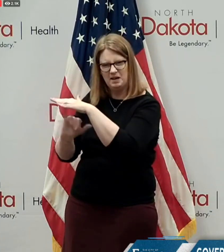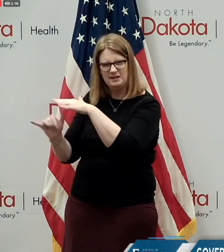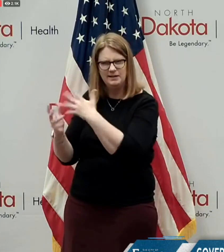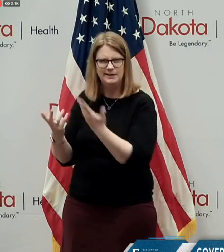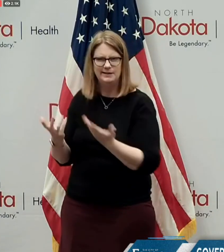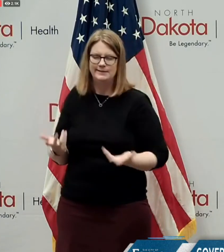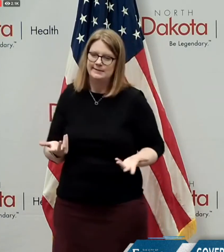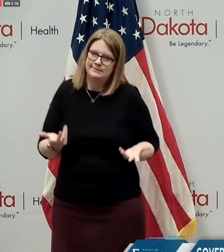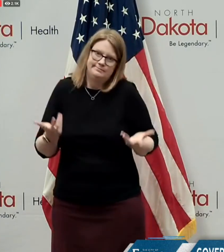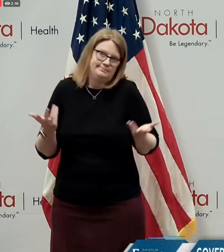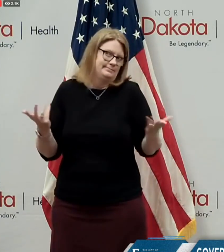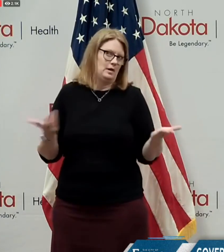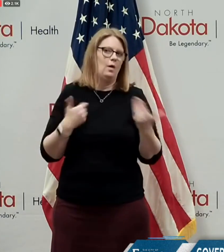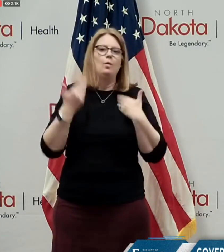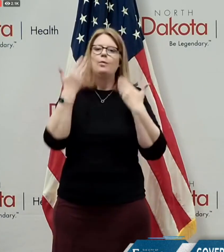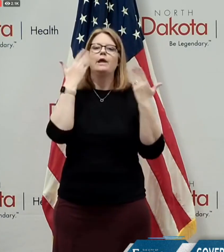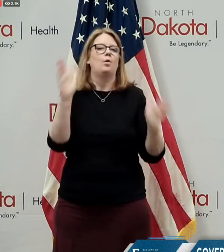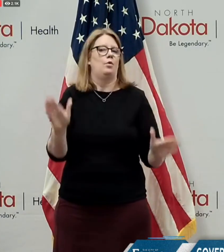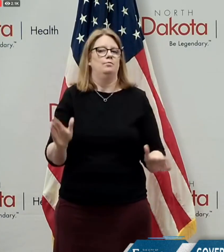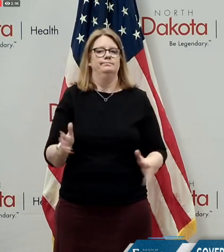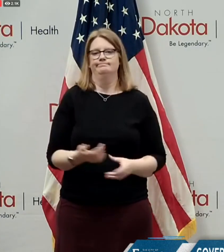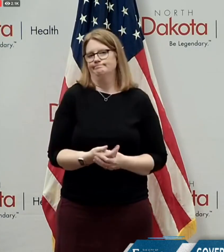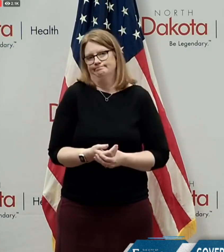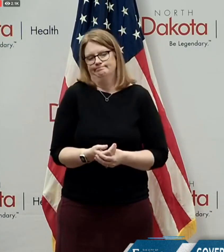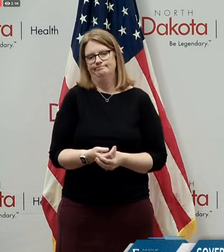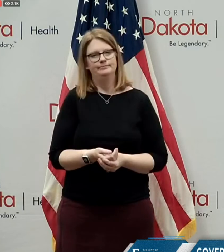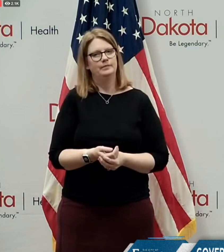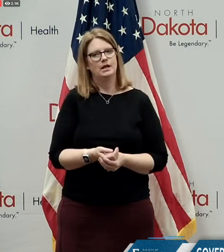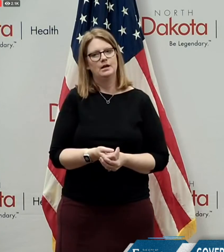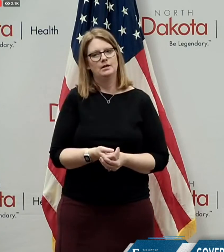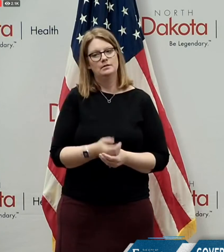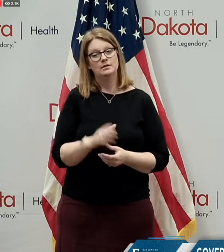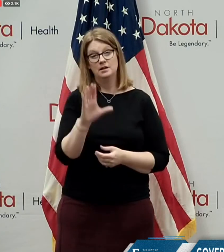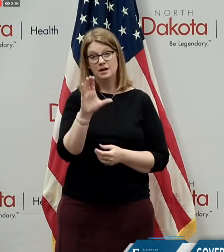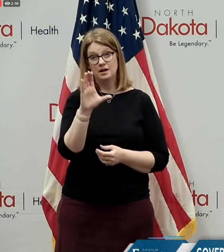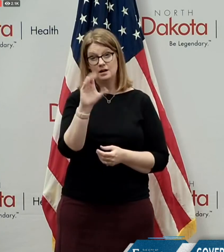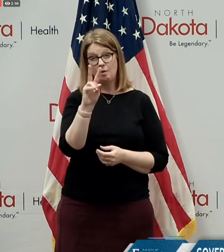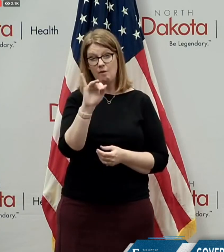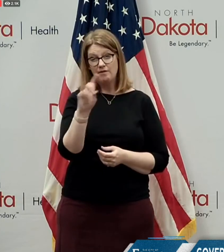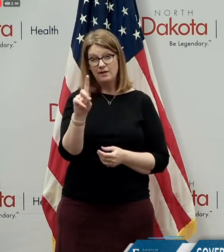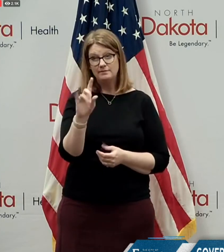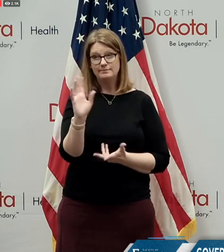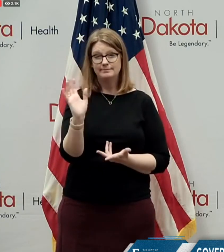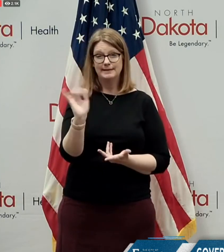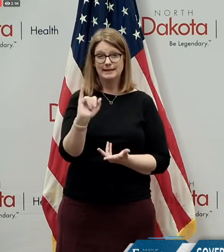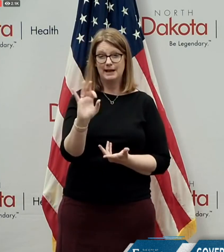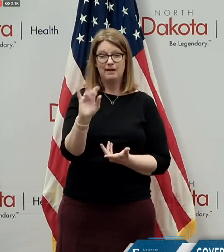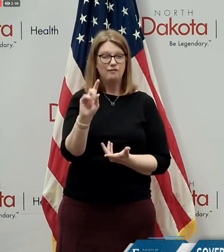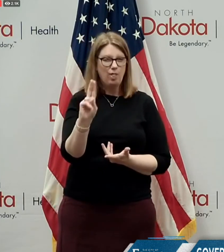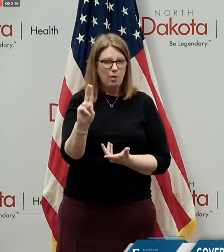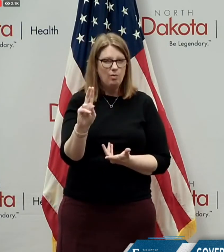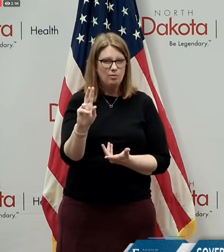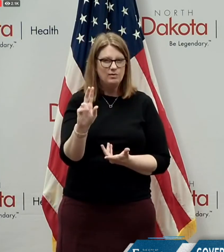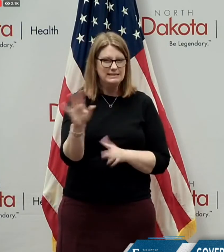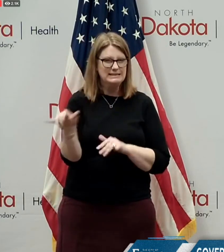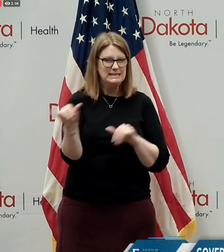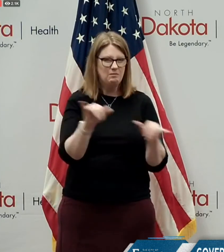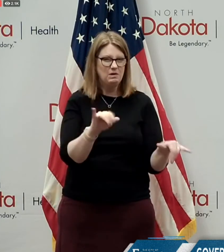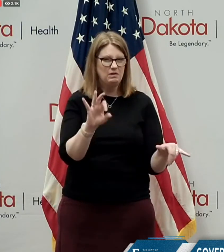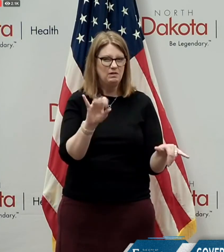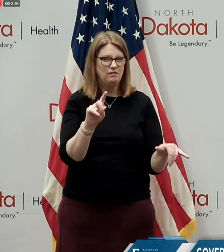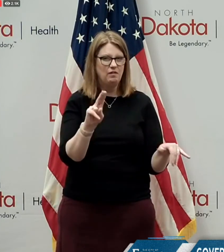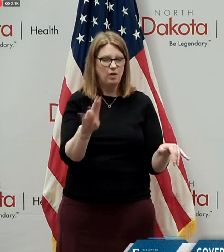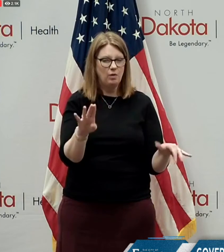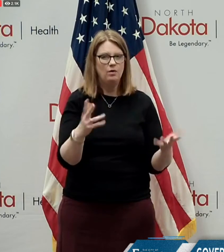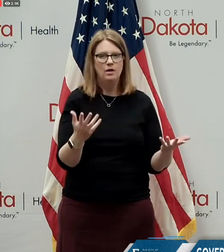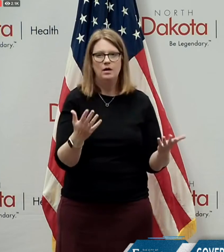conclusion. Certainly we know that COVID is flu-like in some ways, and we do know that we all know